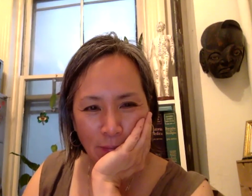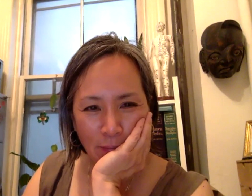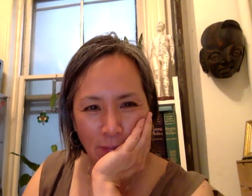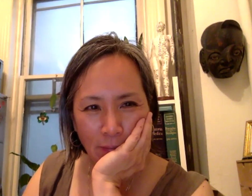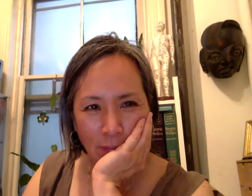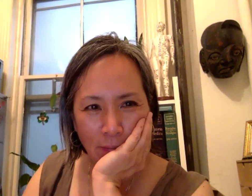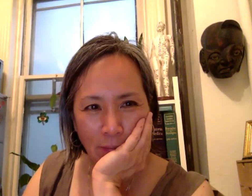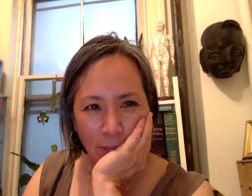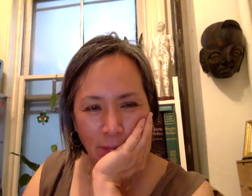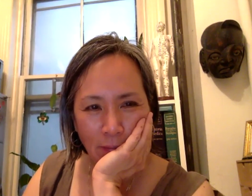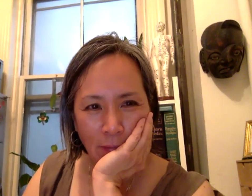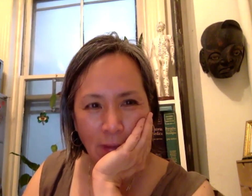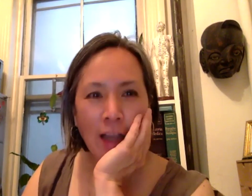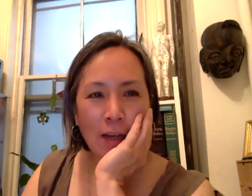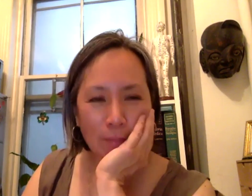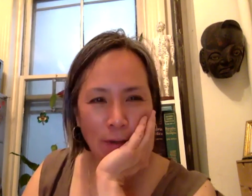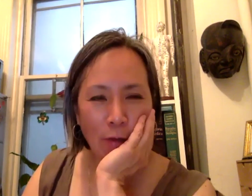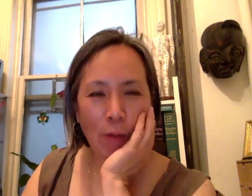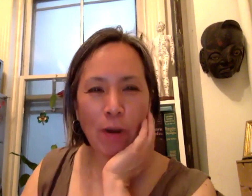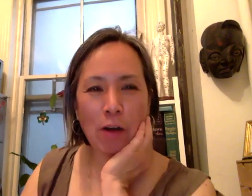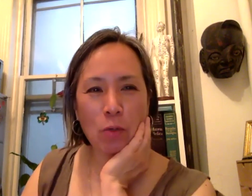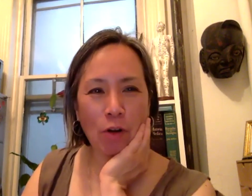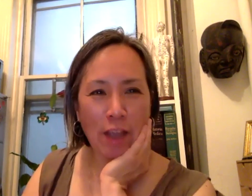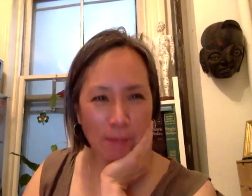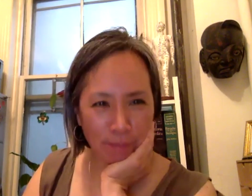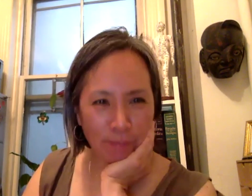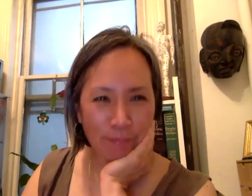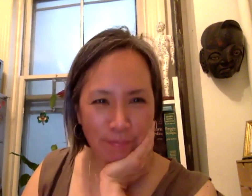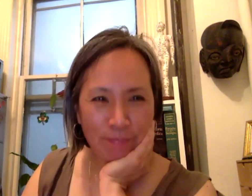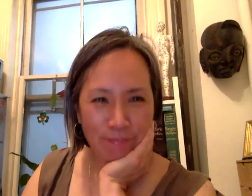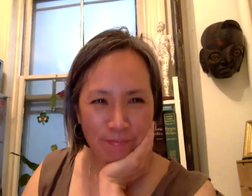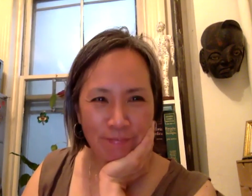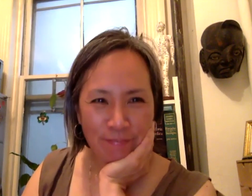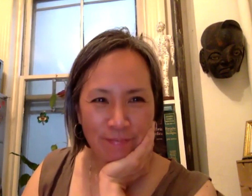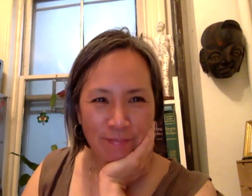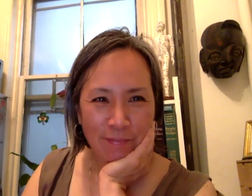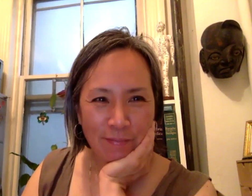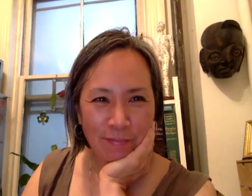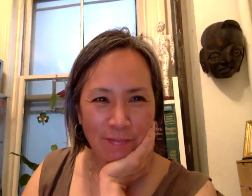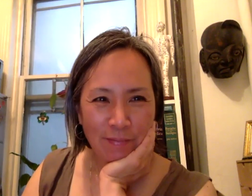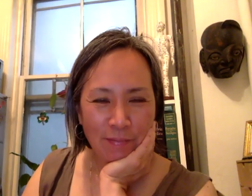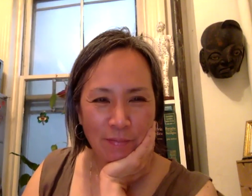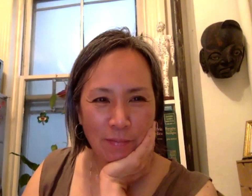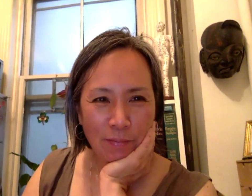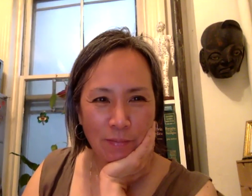Donna, are you Taiwanese? Yeah, my grandparents were. Yeah, Taiwanese